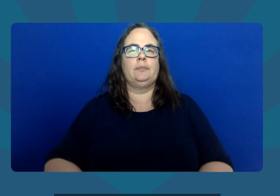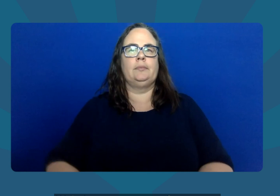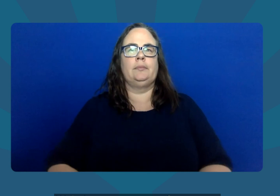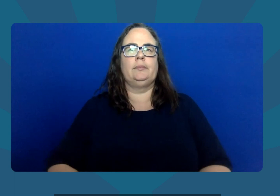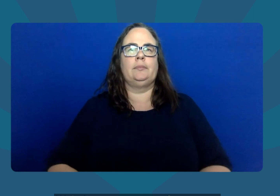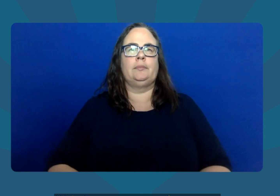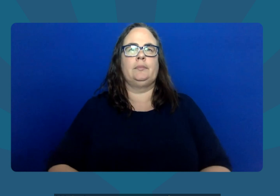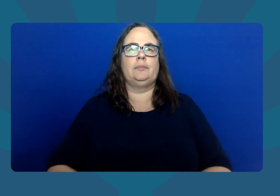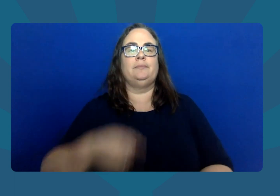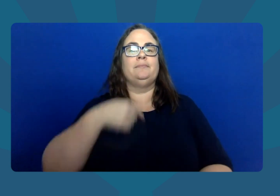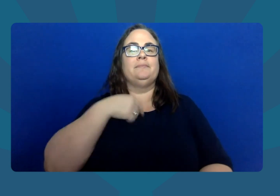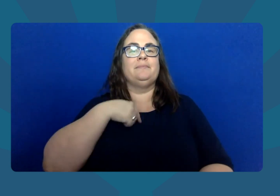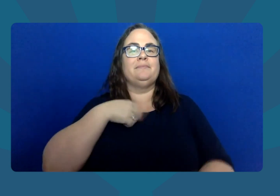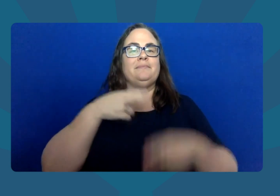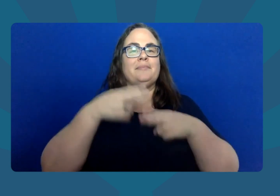www.marcusforaz.com.